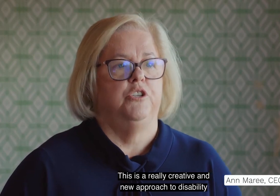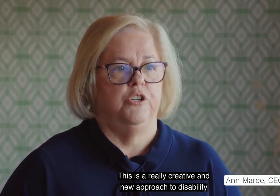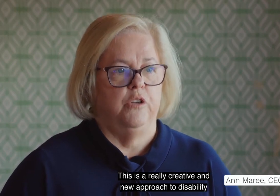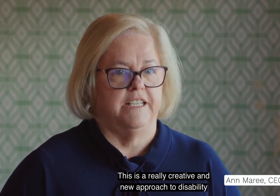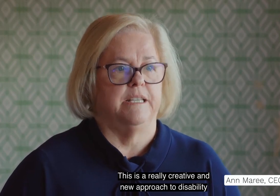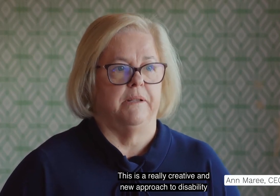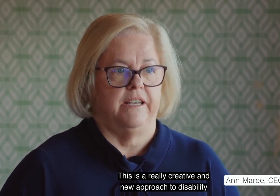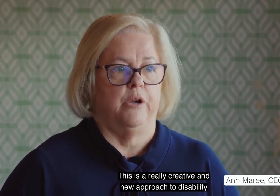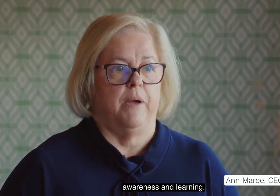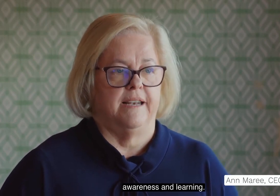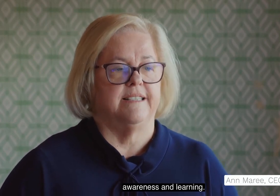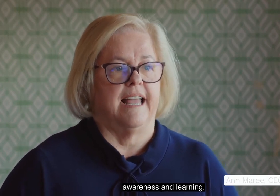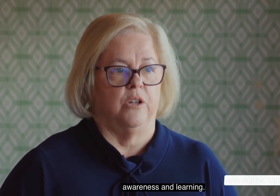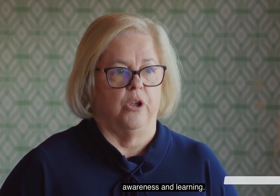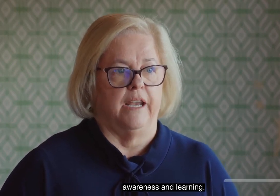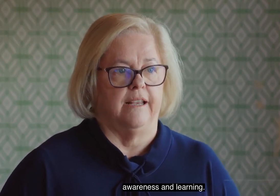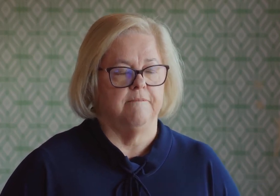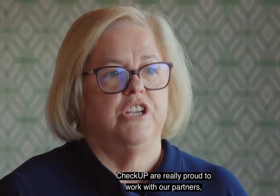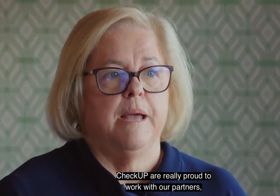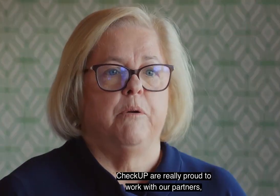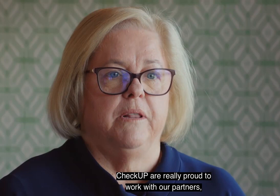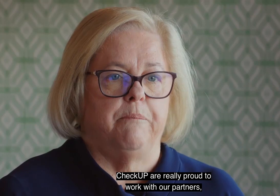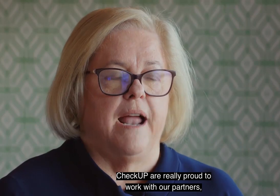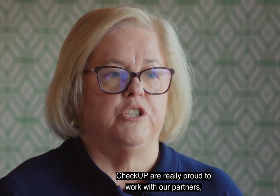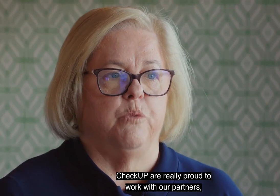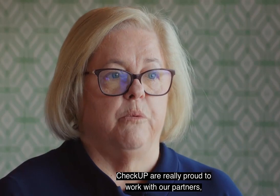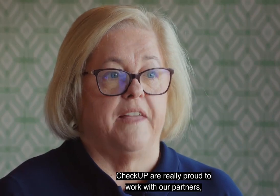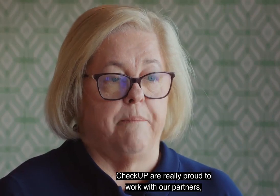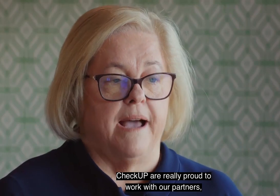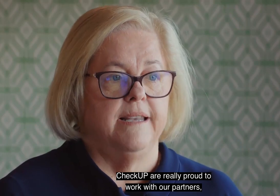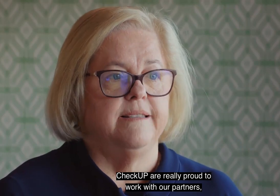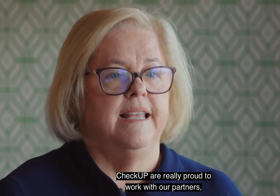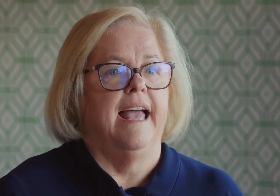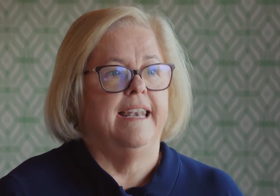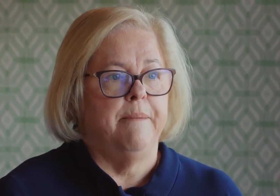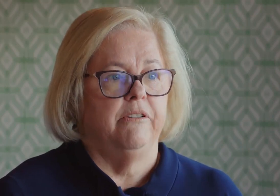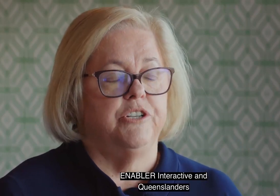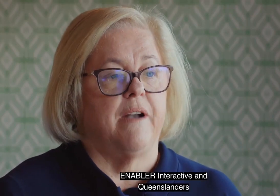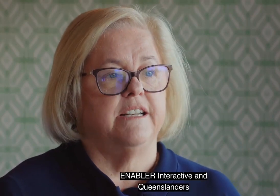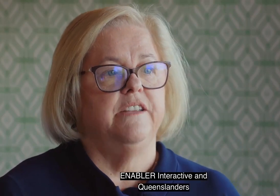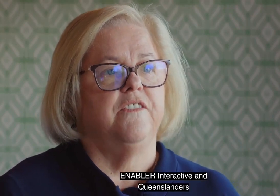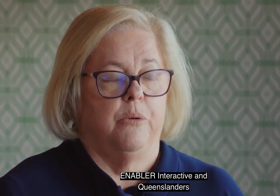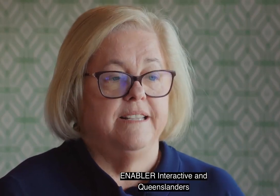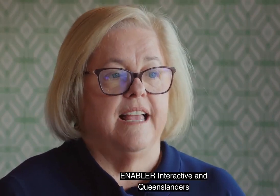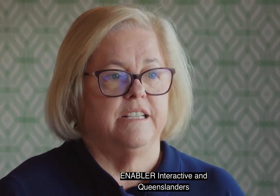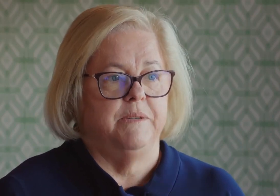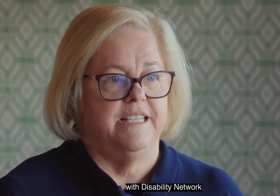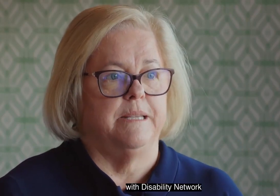to disability awareness and learning. CheckUP are really proud to work with our partners, Enabler Interactive, Queenslanders with